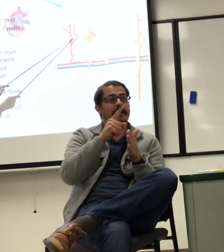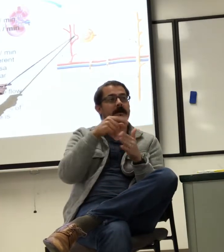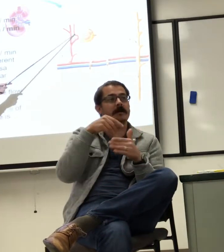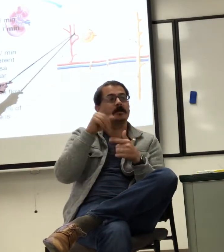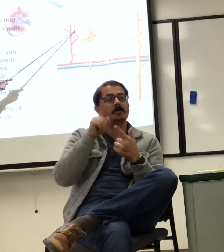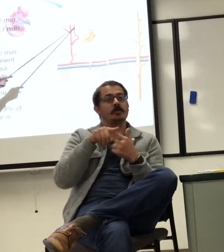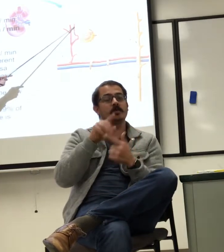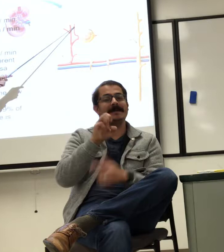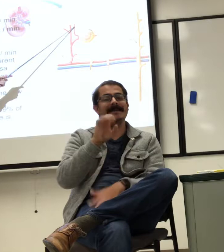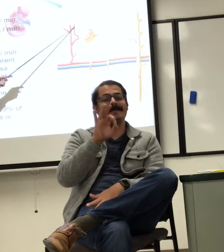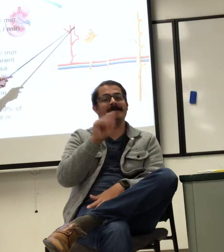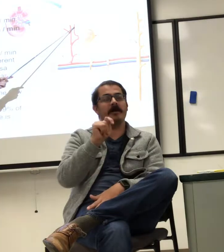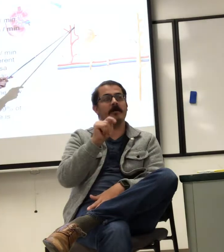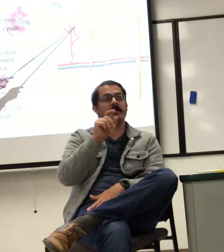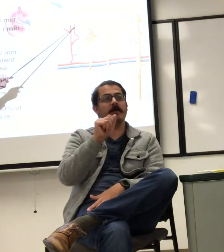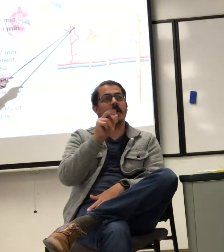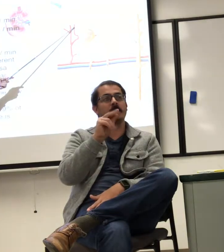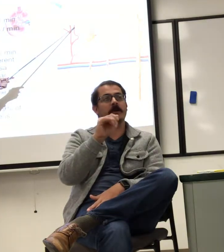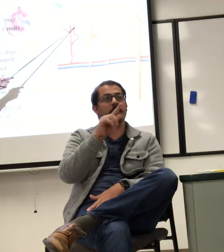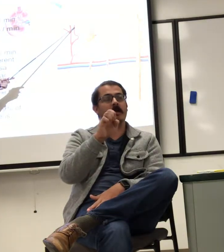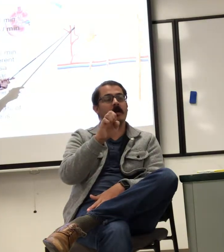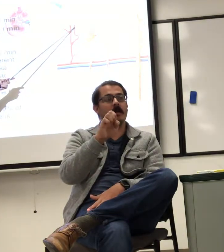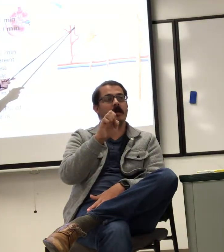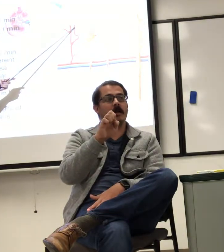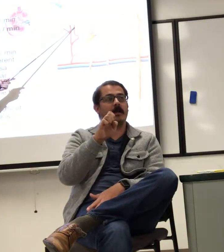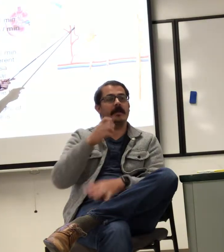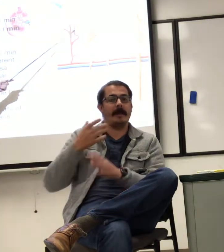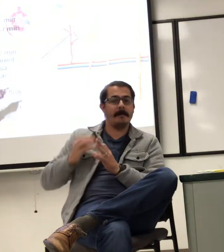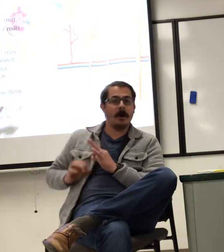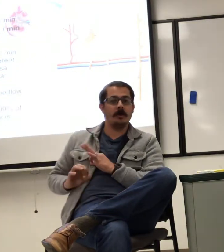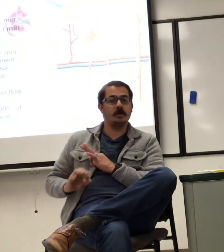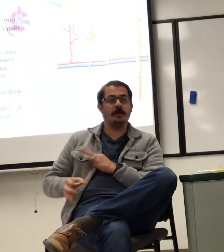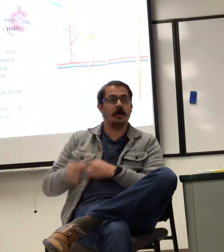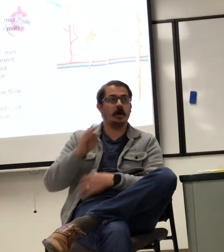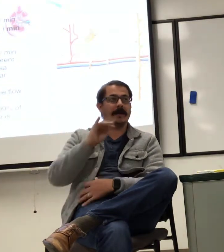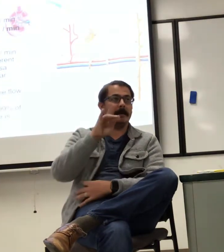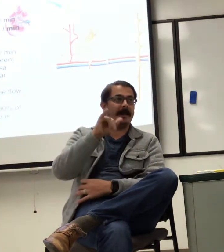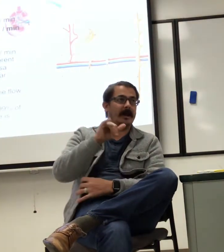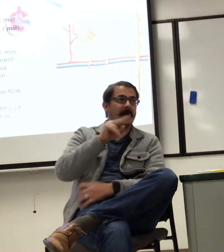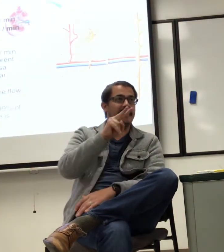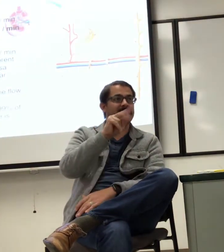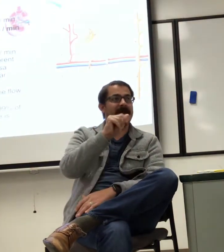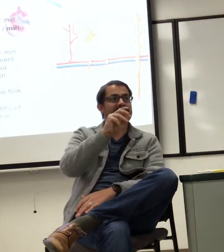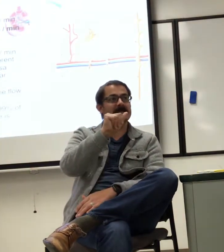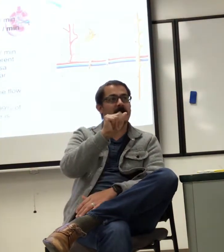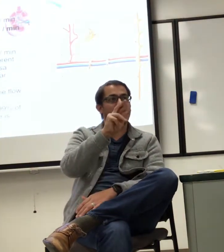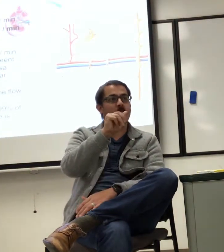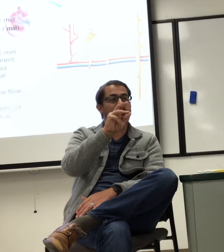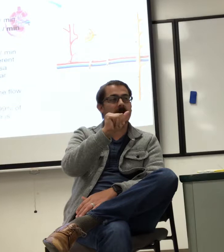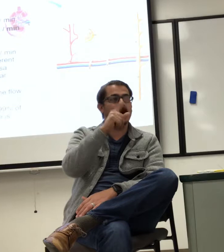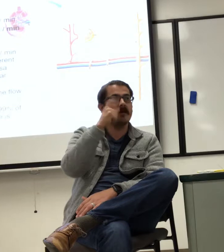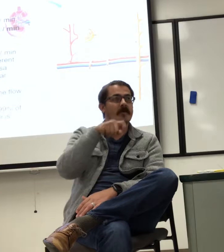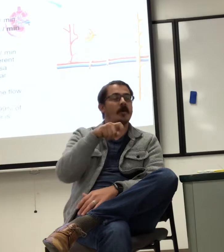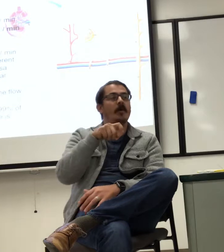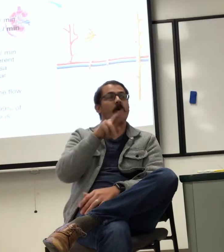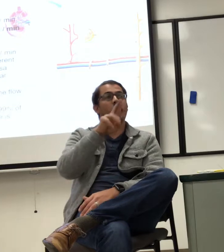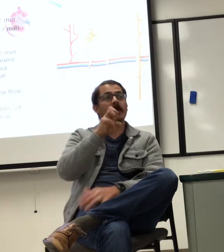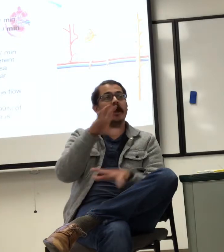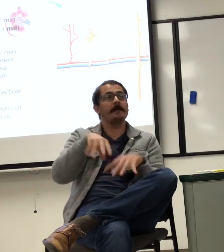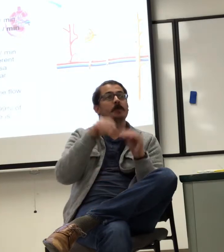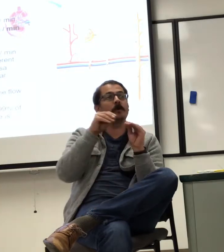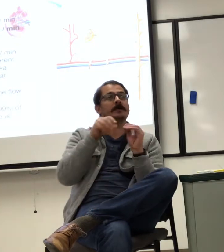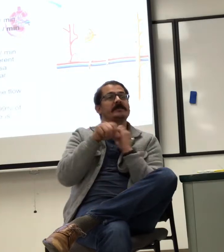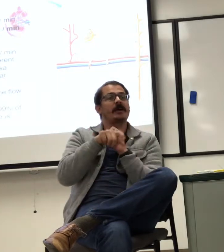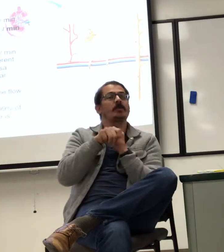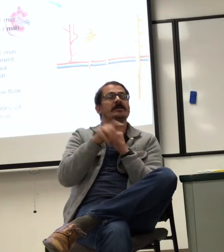efferent arteriole, to the paratubular capillaries and the vasa recta for reabsorption secretion function.